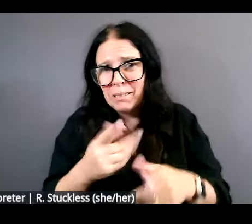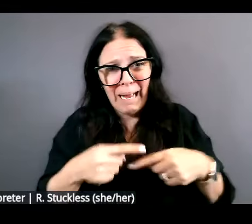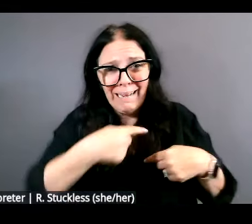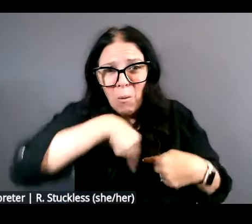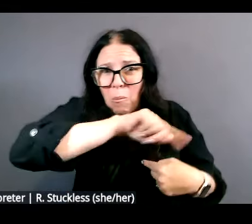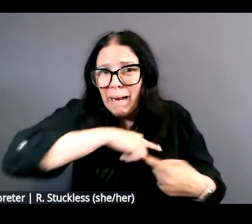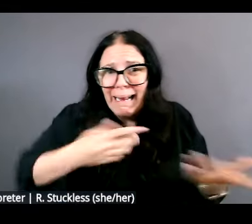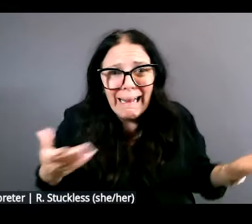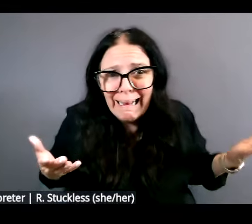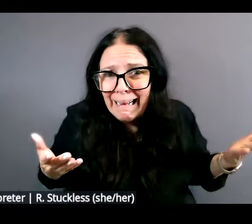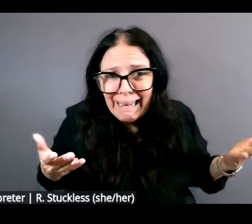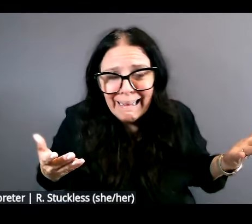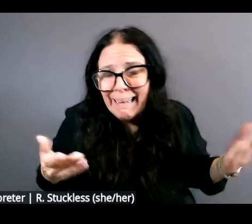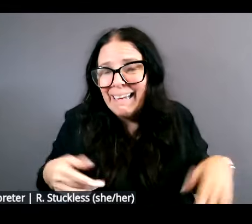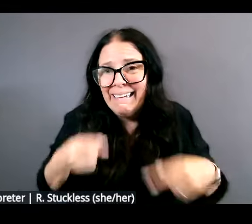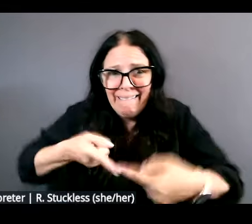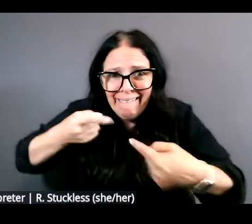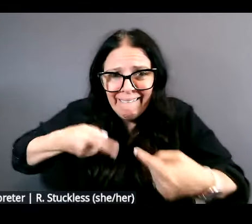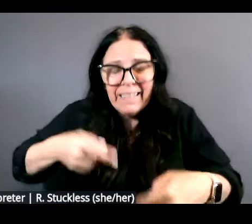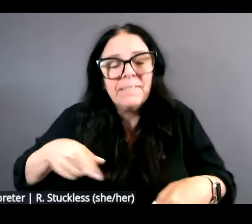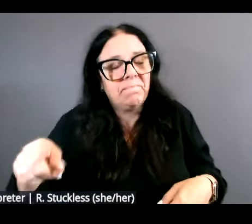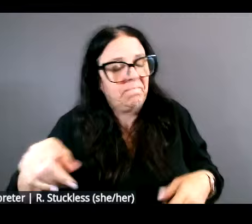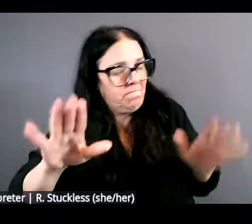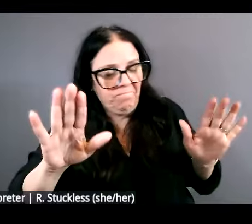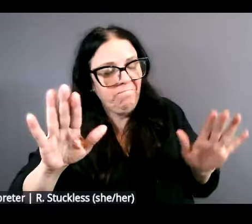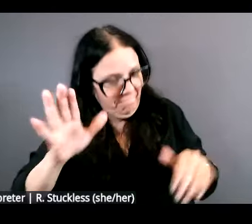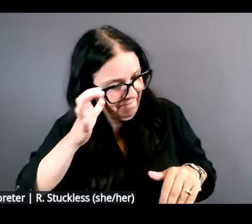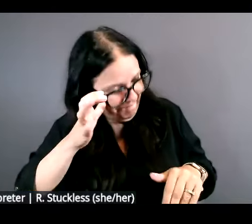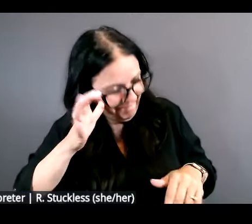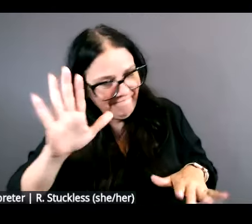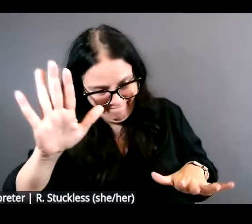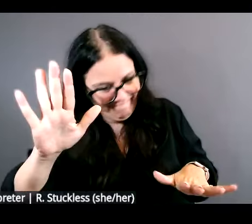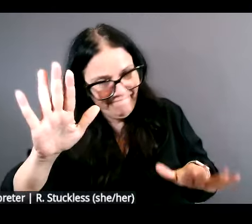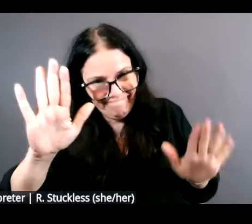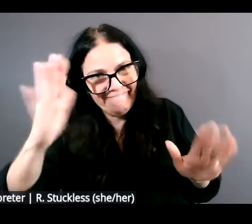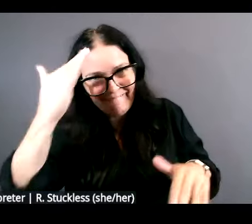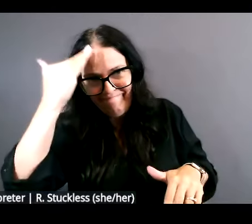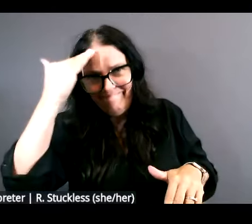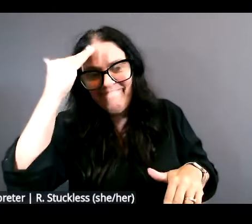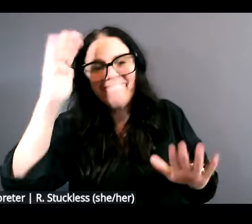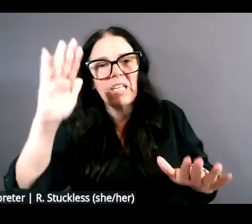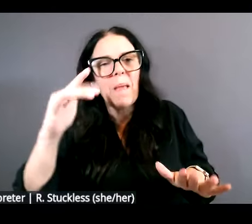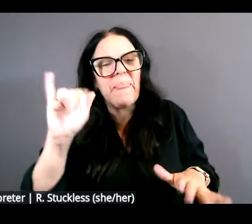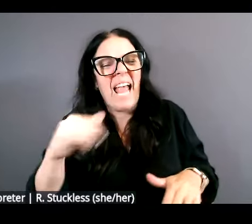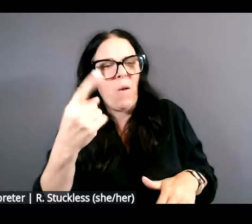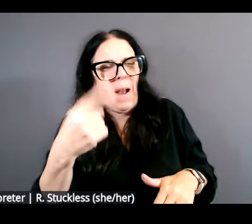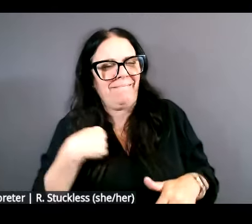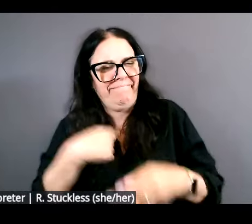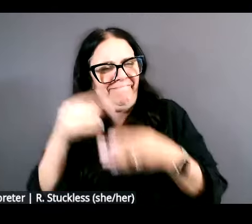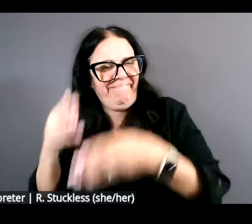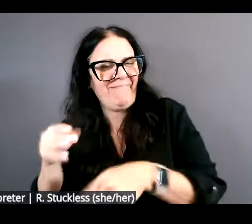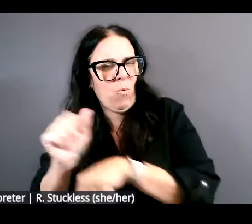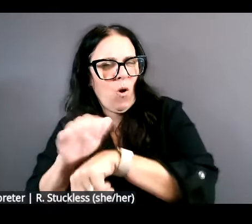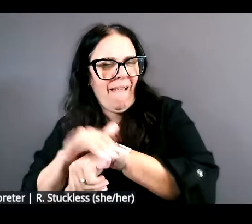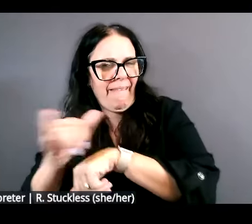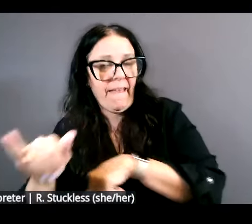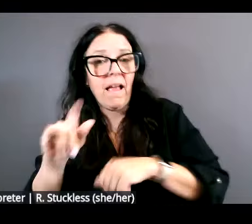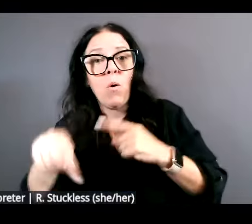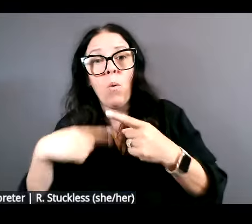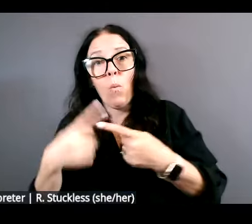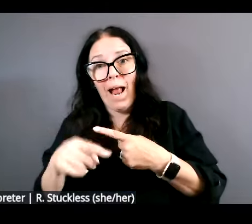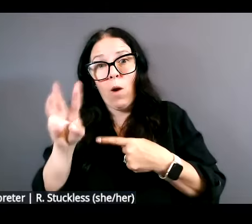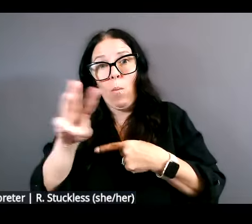I have heard and I recognize that. So that is one of the things we're working. So I think when we make those changes,